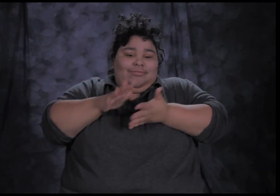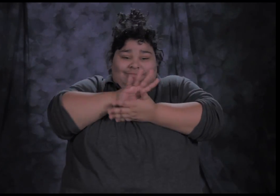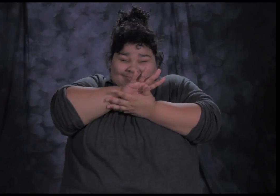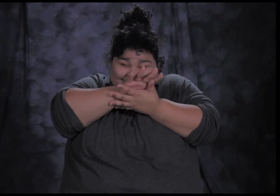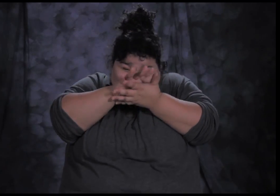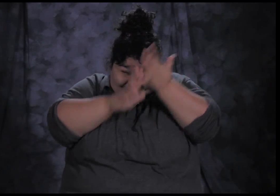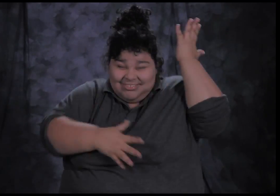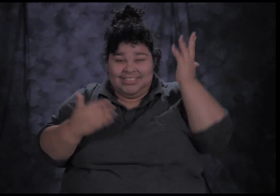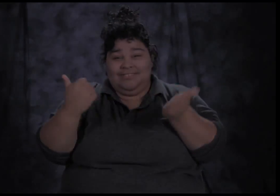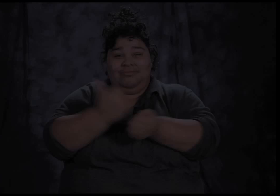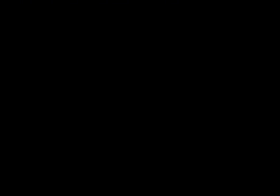going on.